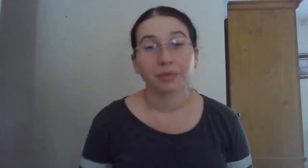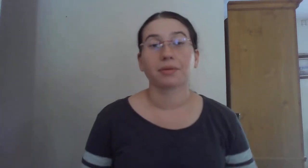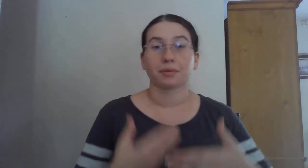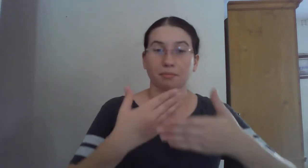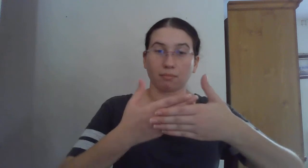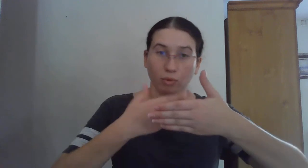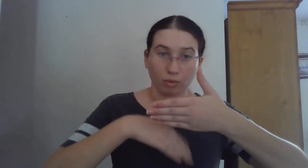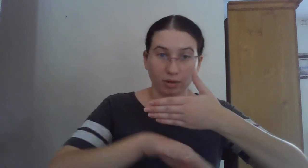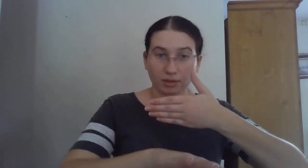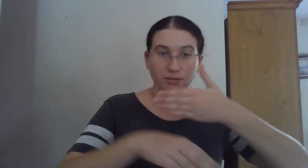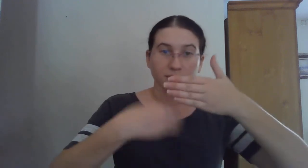Birth, born,